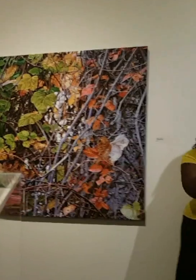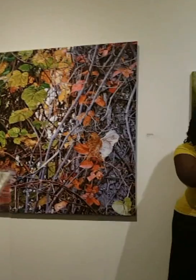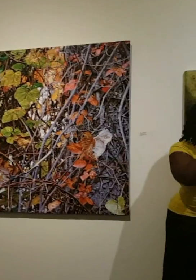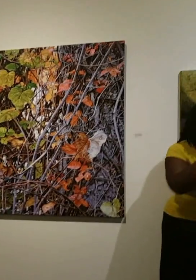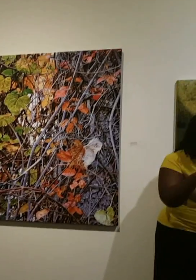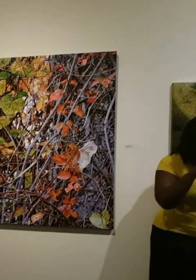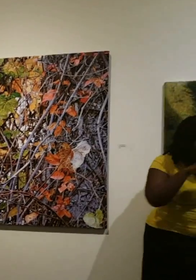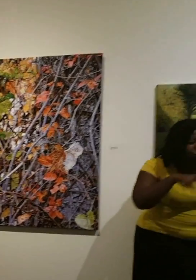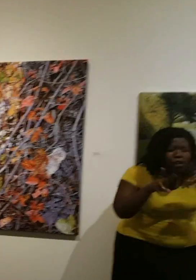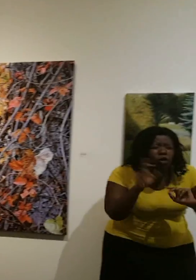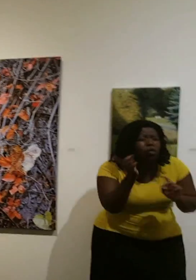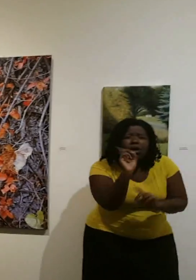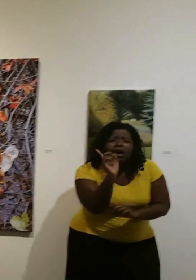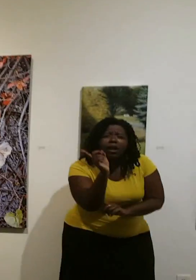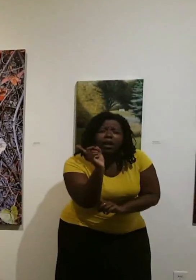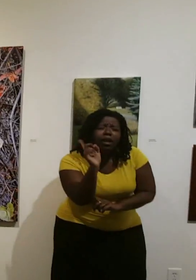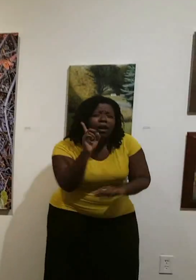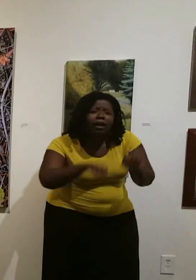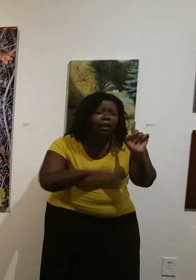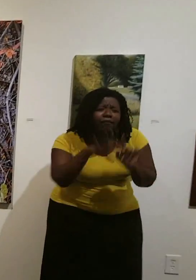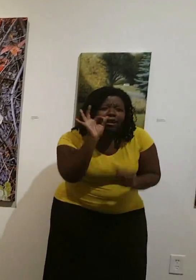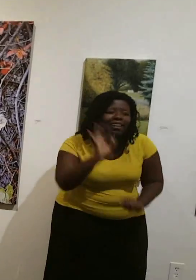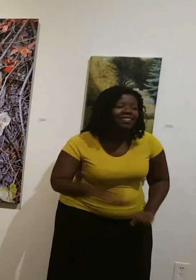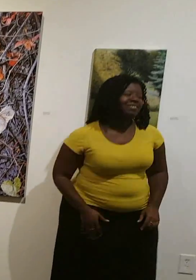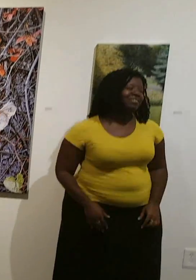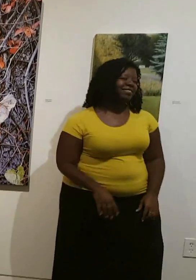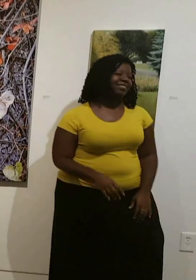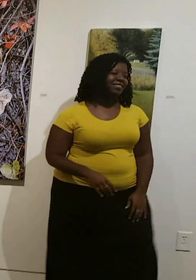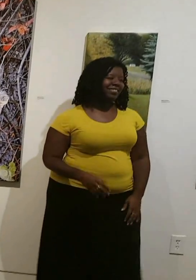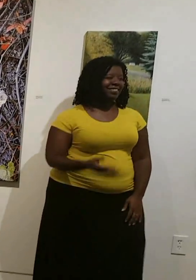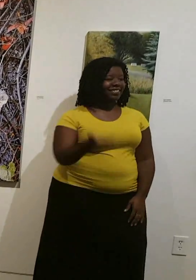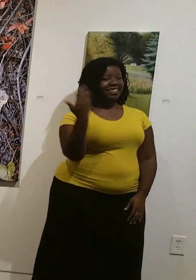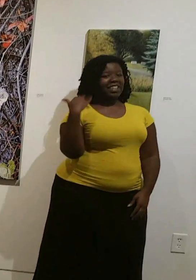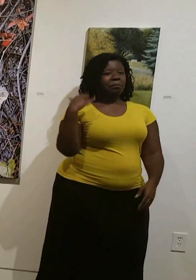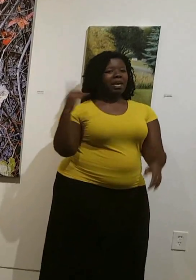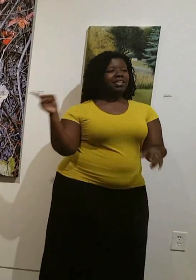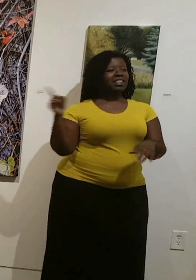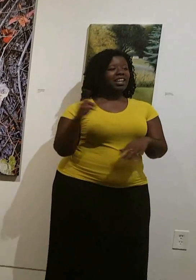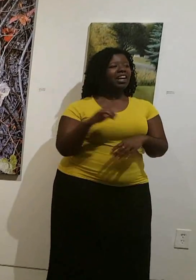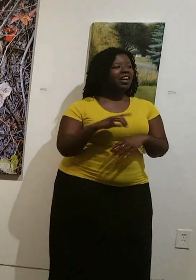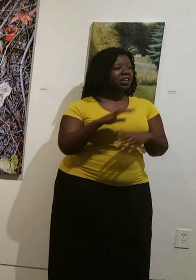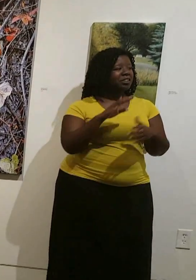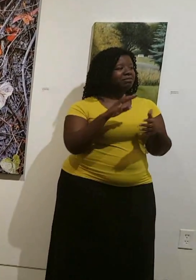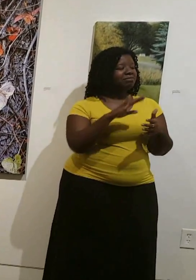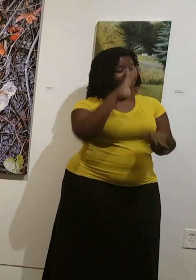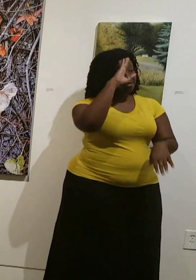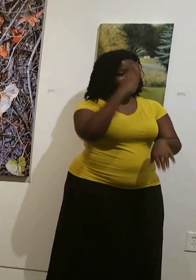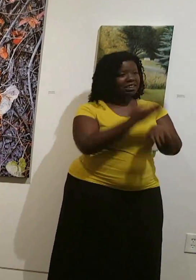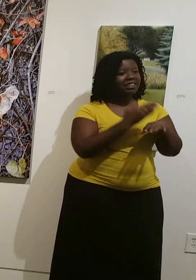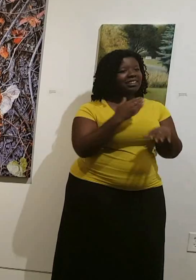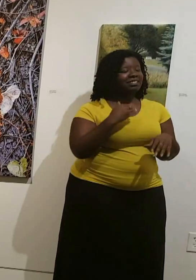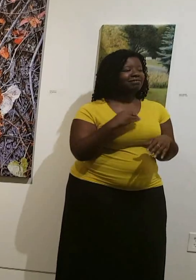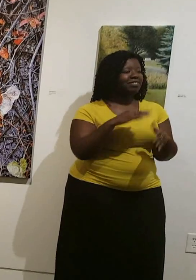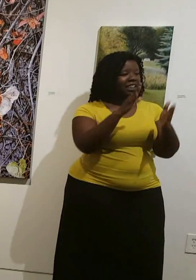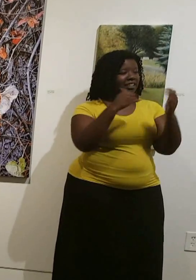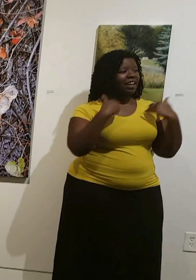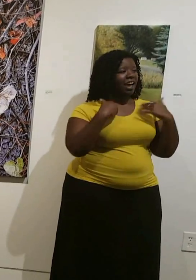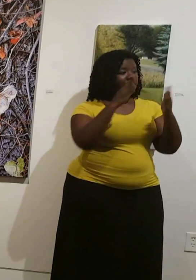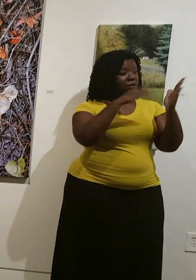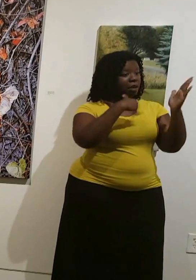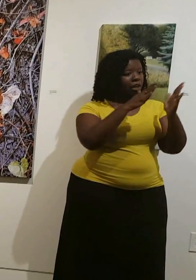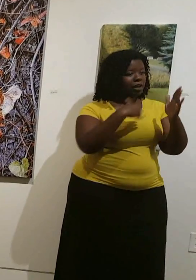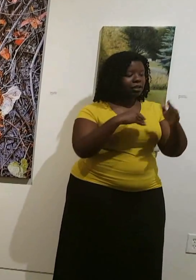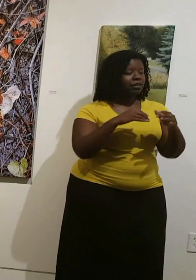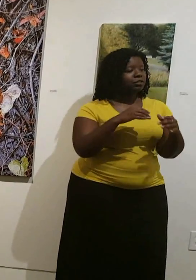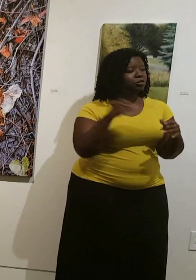paintings when my son was doing a science project many years ago on lizards, and so they just kind of went into the painting. So if you